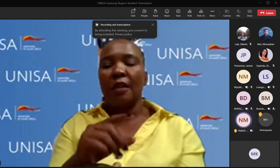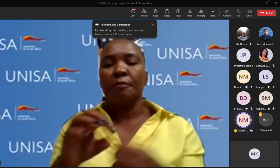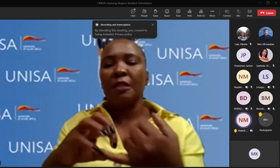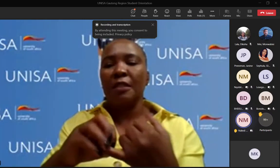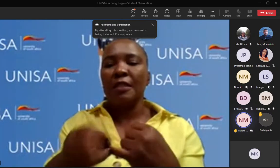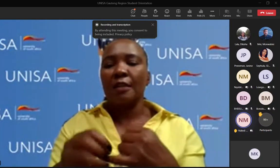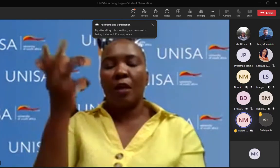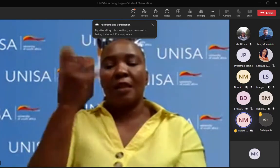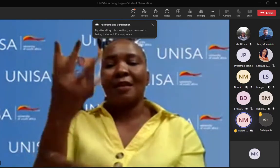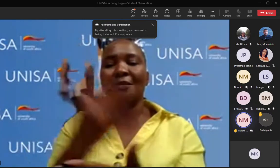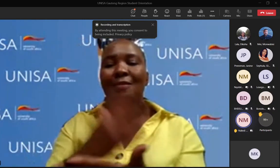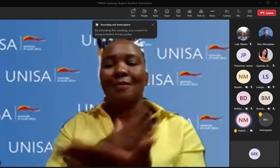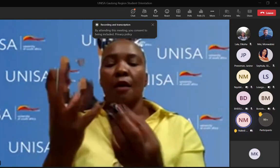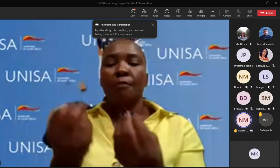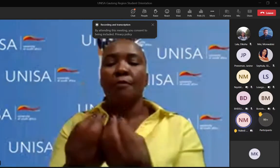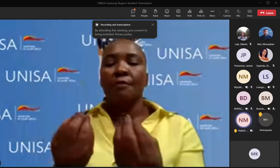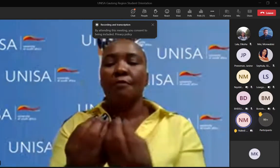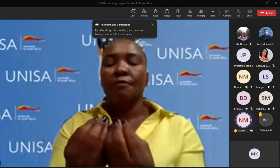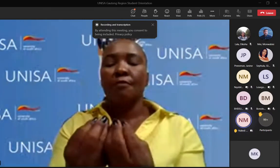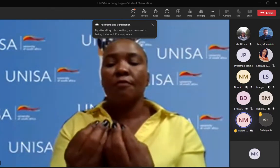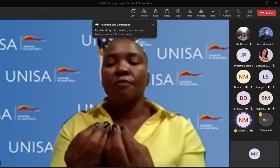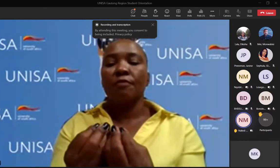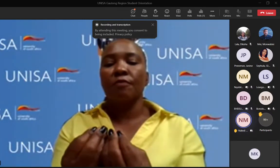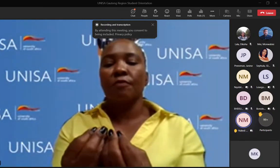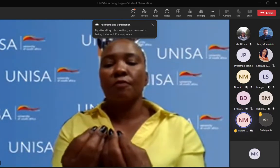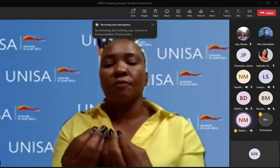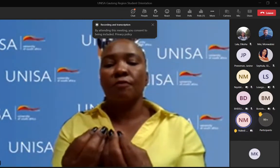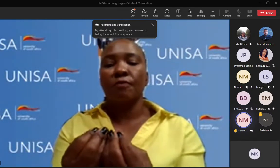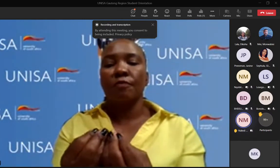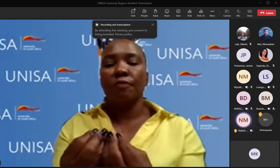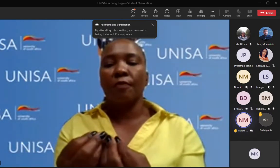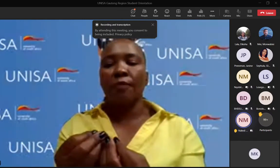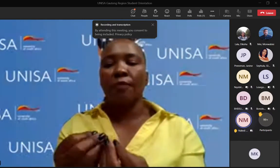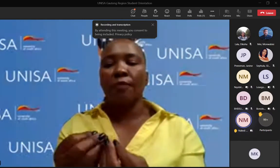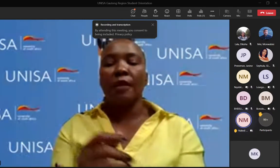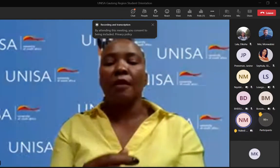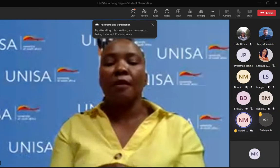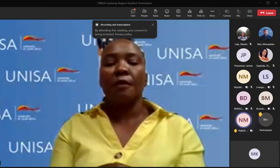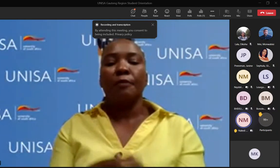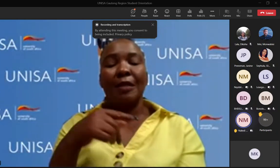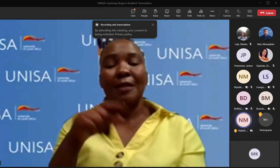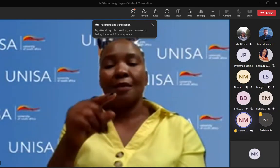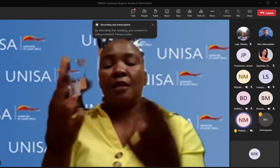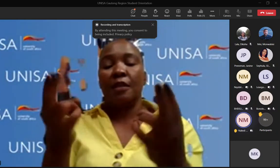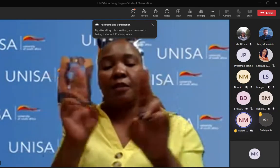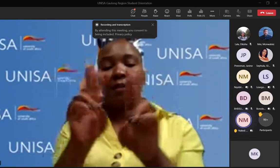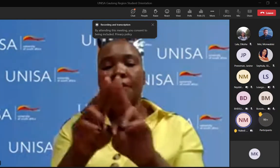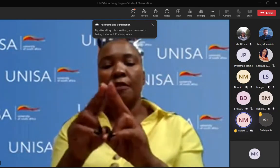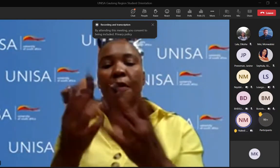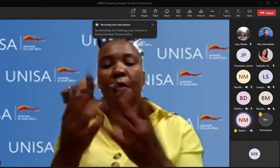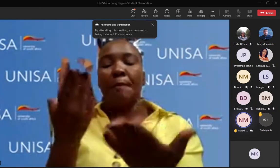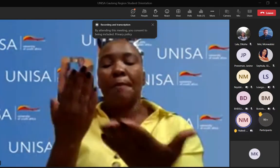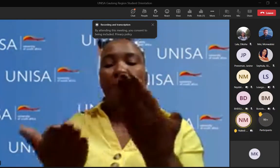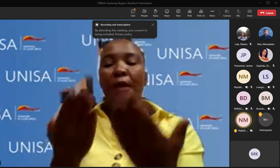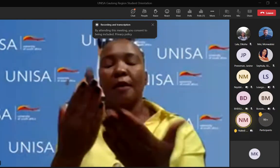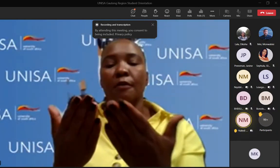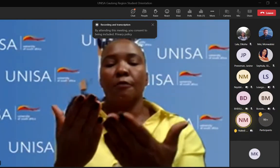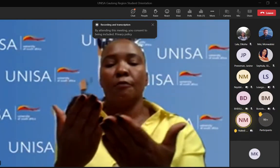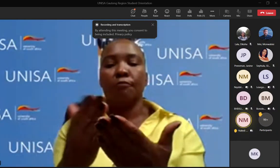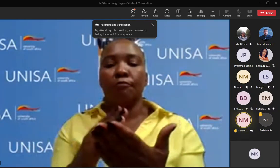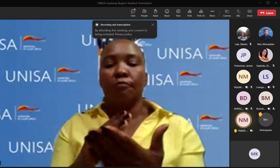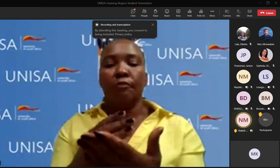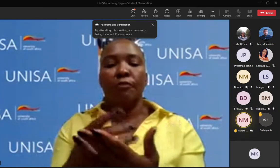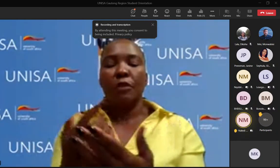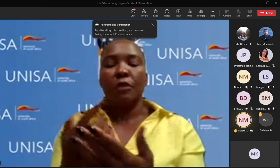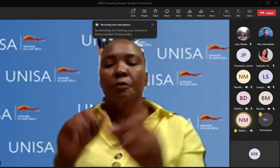okay guys I understand that you are new in this institution uh and maybe I didn't uh maybe specify or maybe